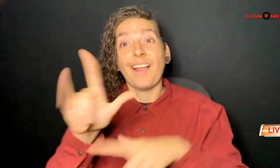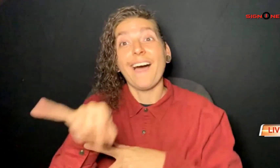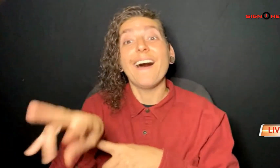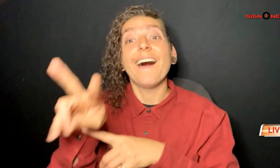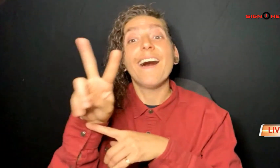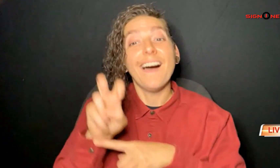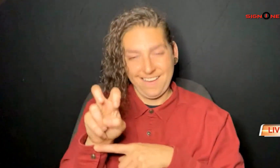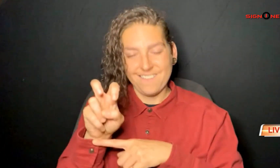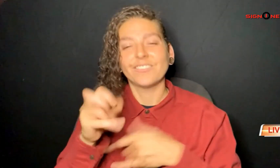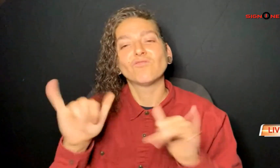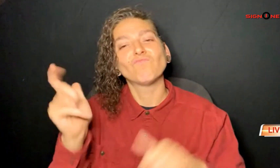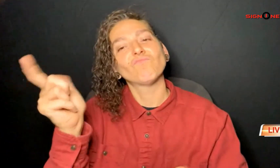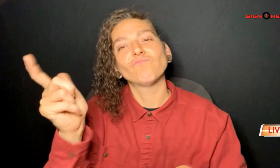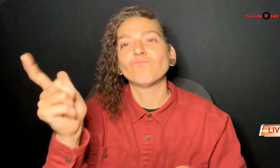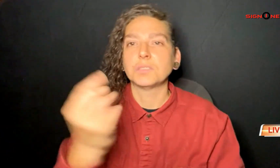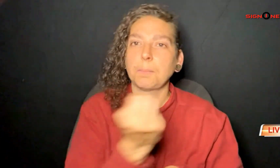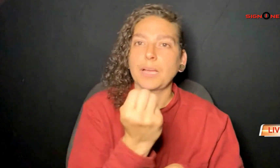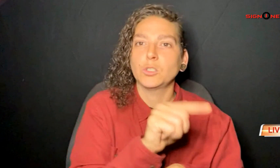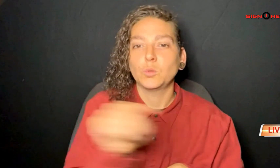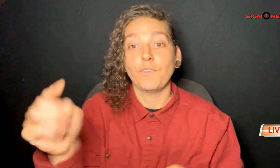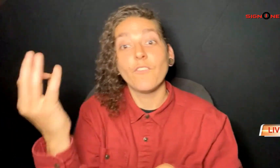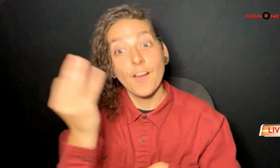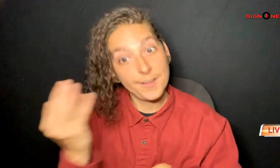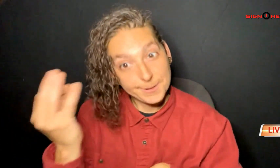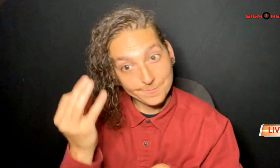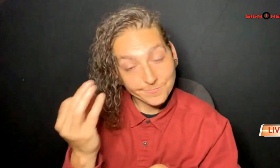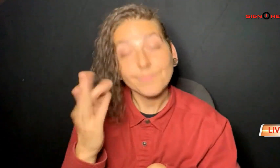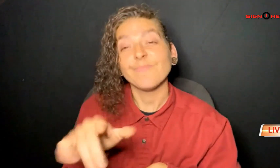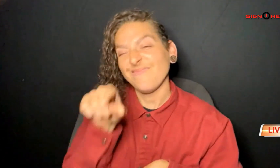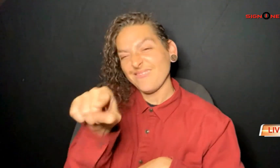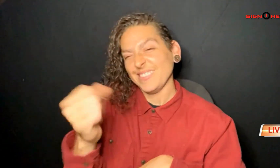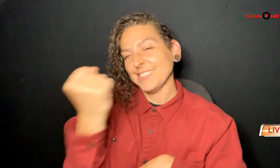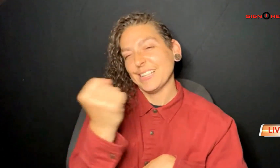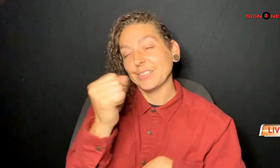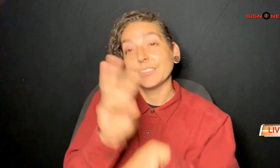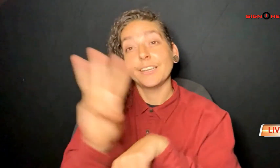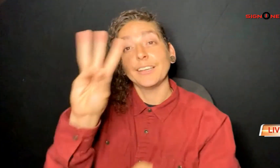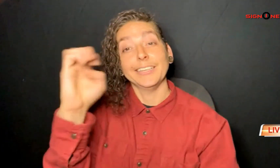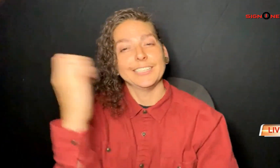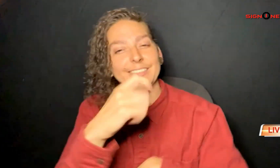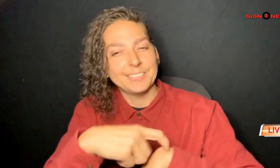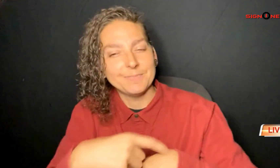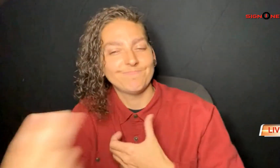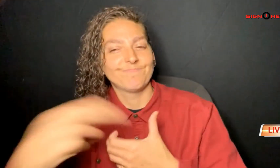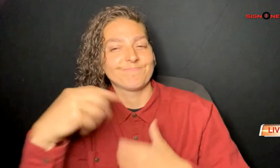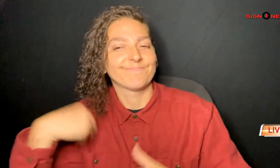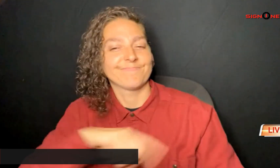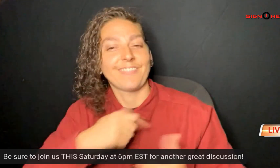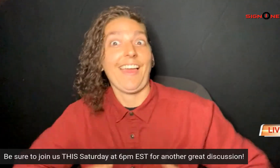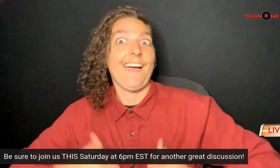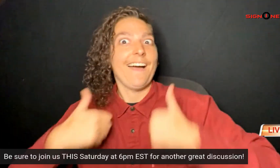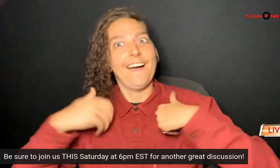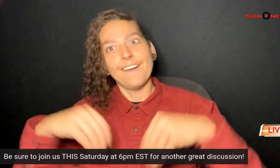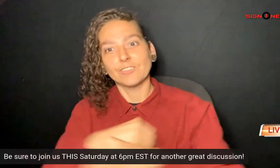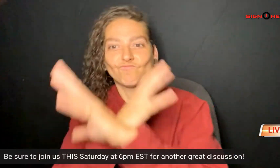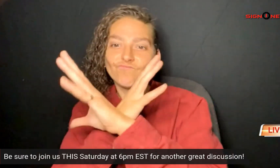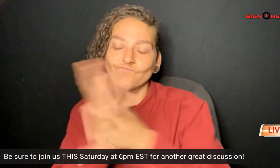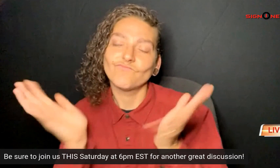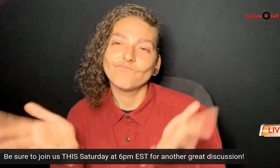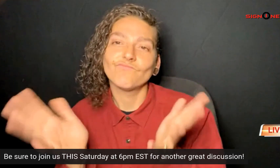Sign1News will be broadcasting live updates Monday through Friday. Then this Saturday at 6 p.m. Eastern Time, join us for a